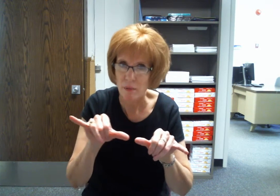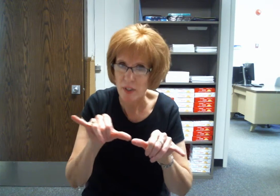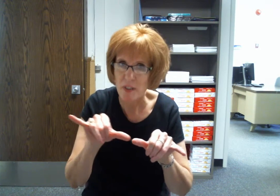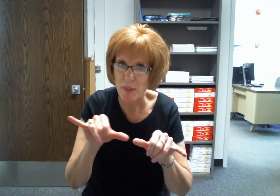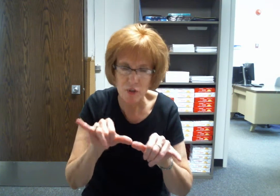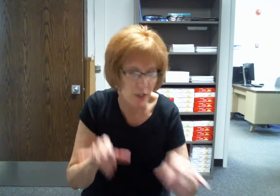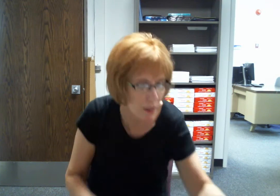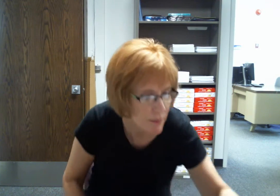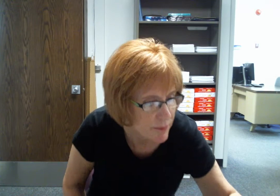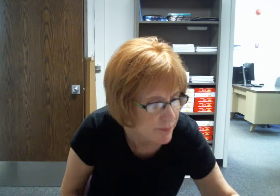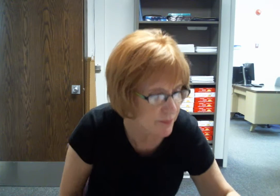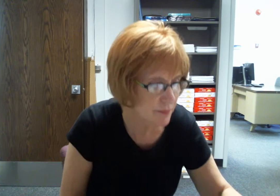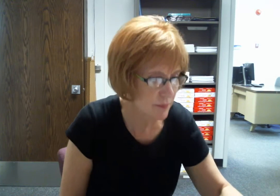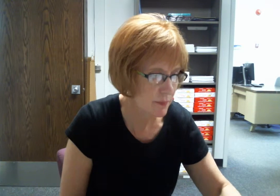Let's measure that.